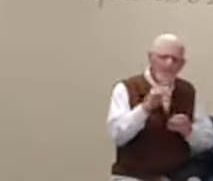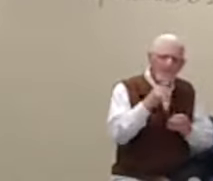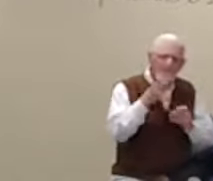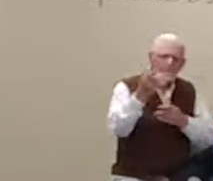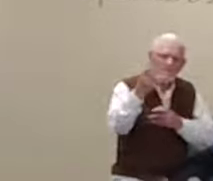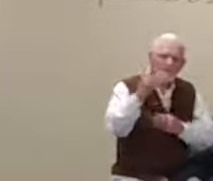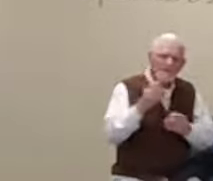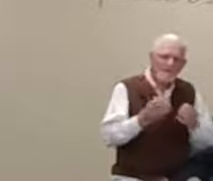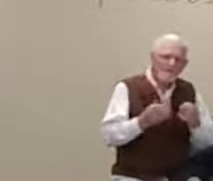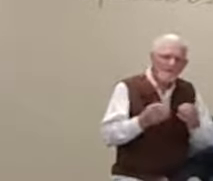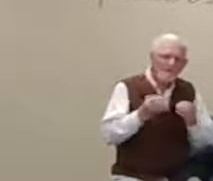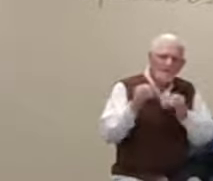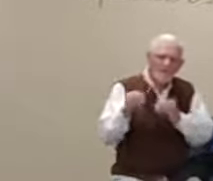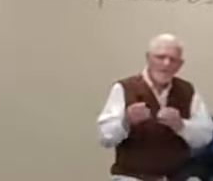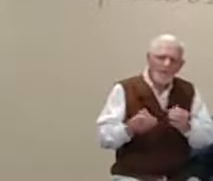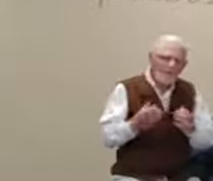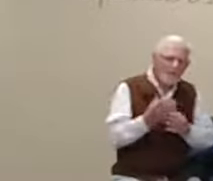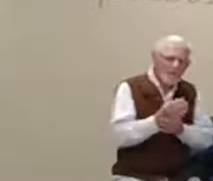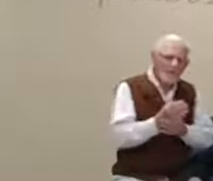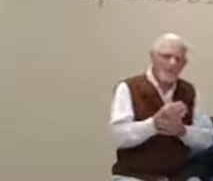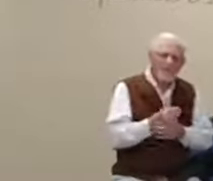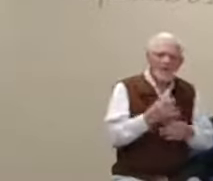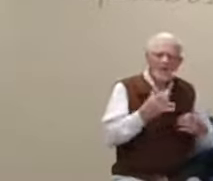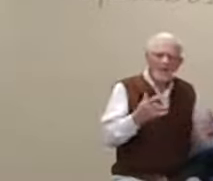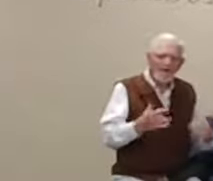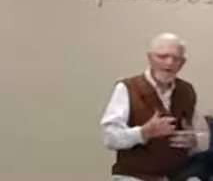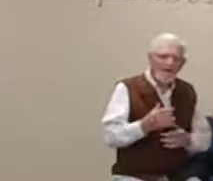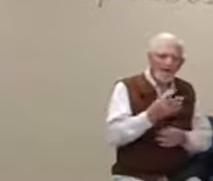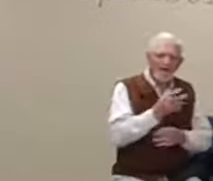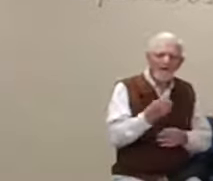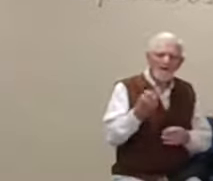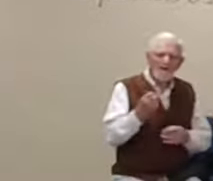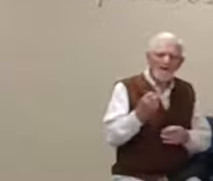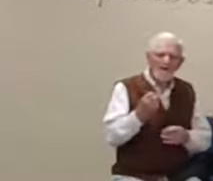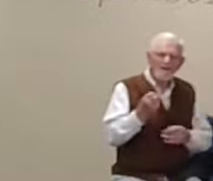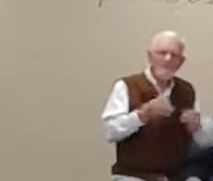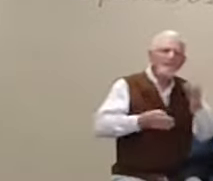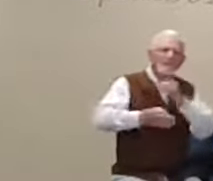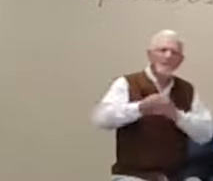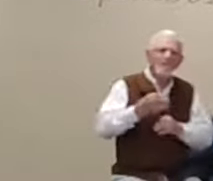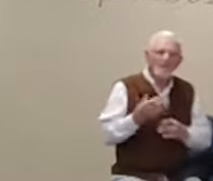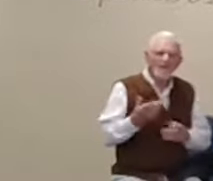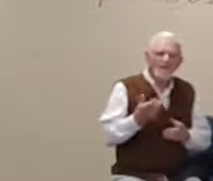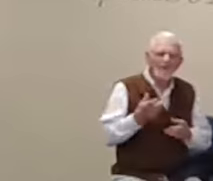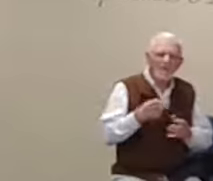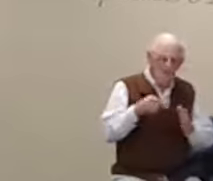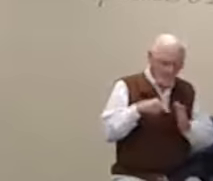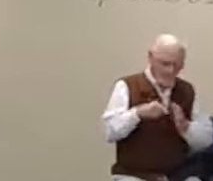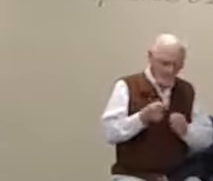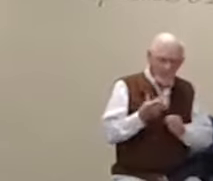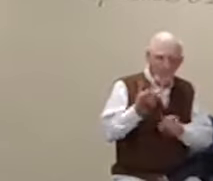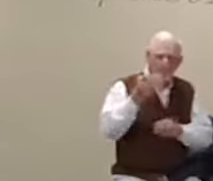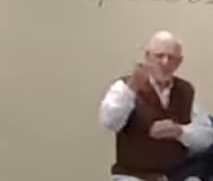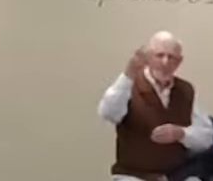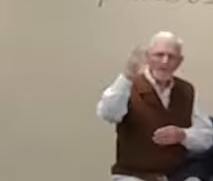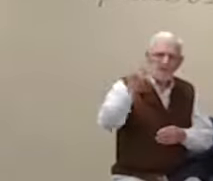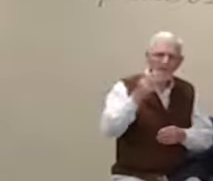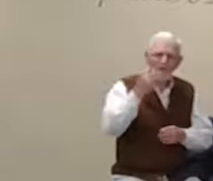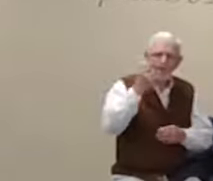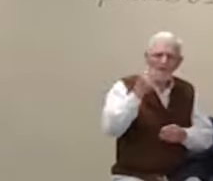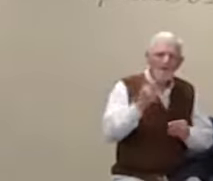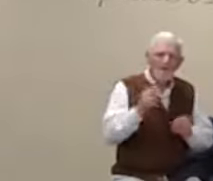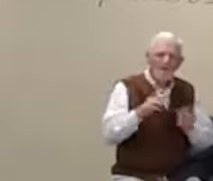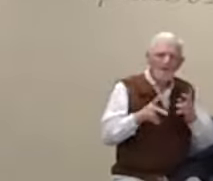moves across the strings of our heart. And he says he reveals to us the deeper things of God. There's just people sing about